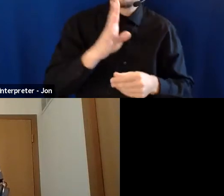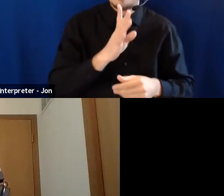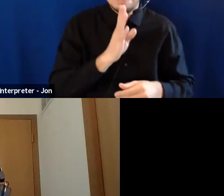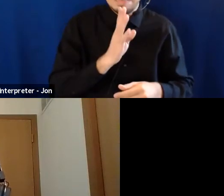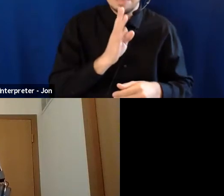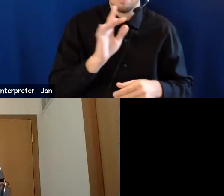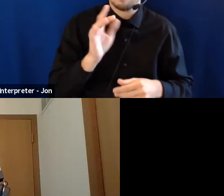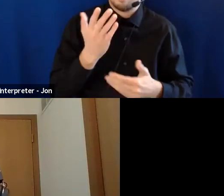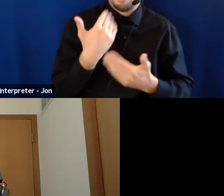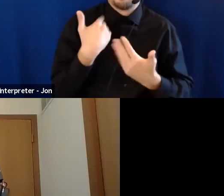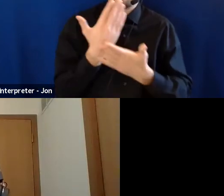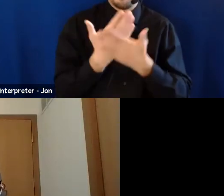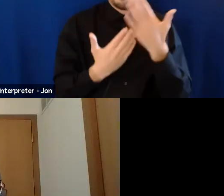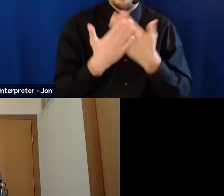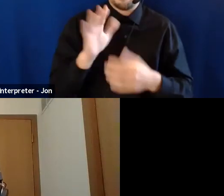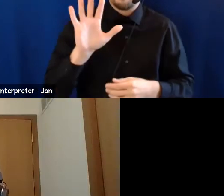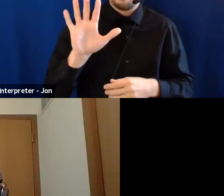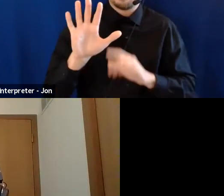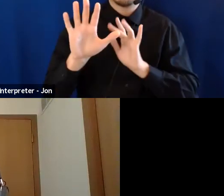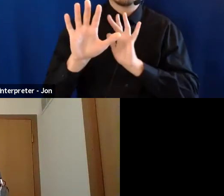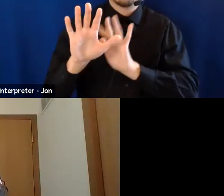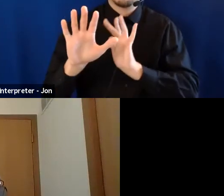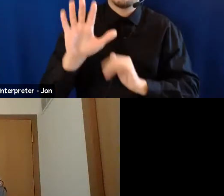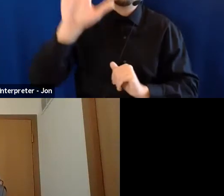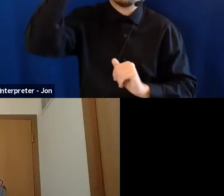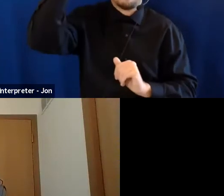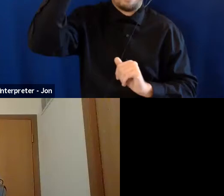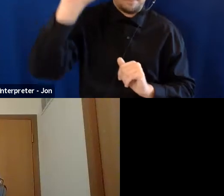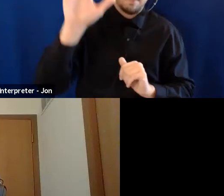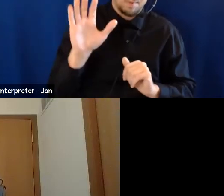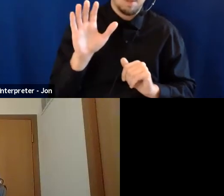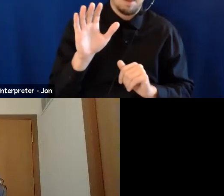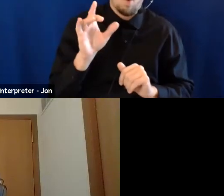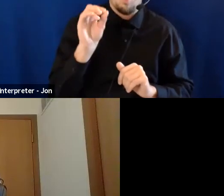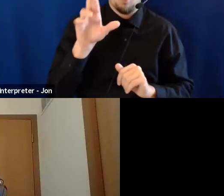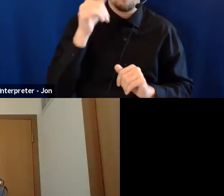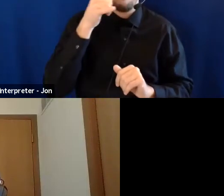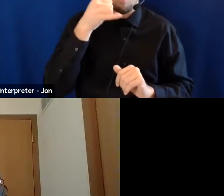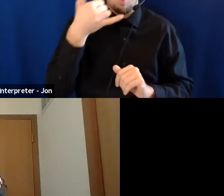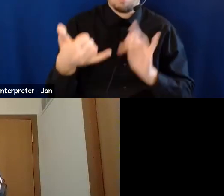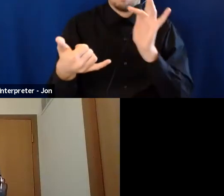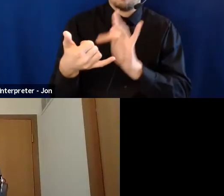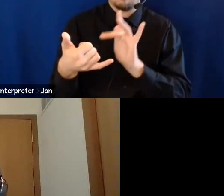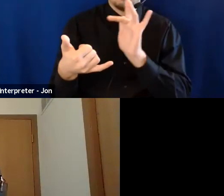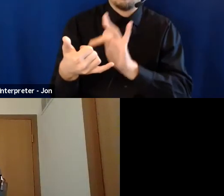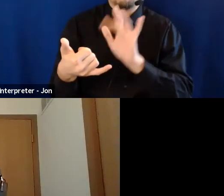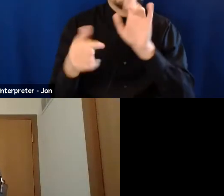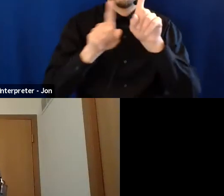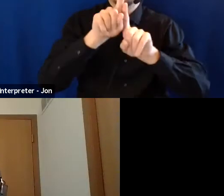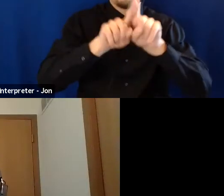by selecting the hand raise option, or you can press *9 on the phone.